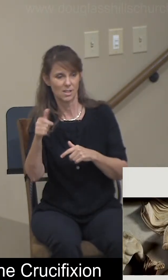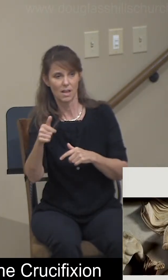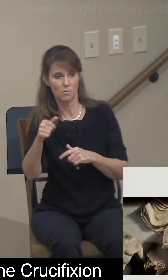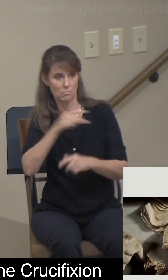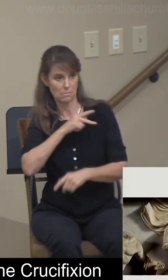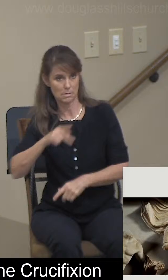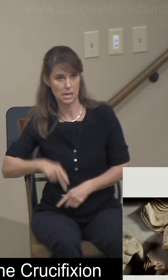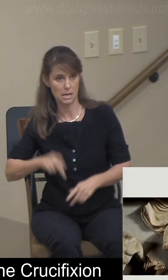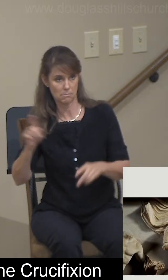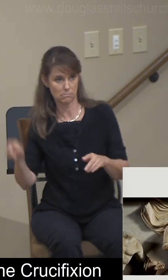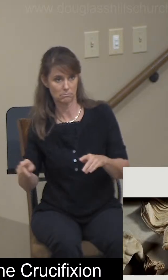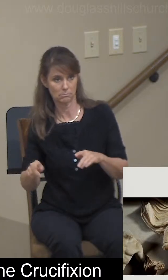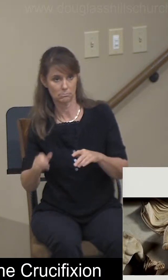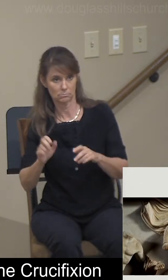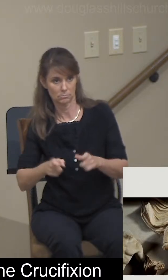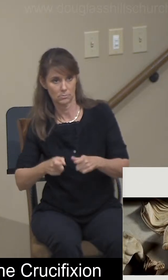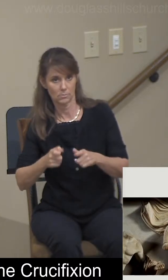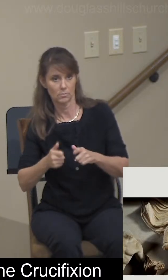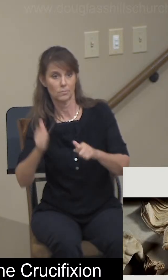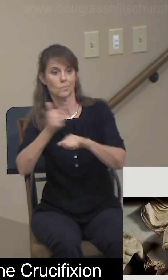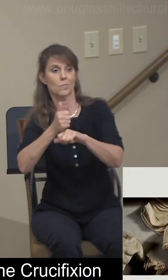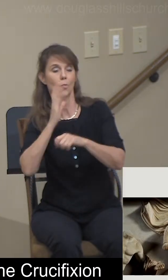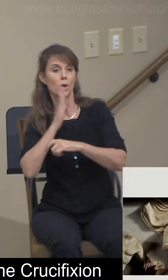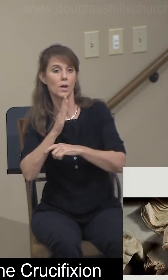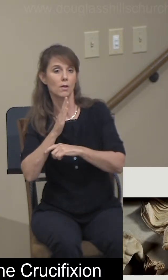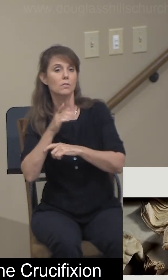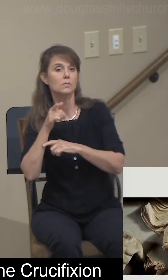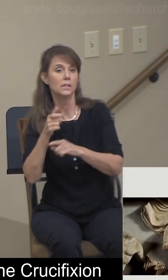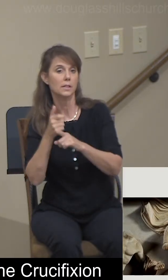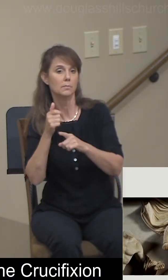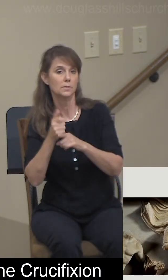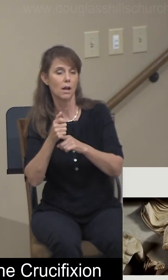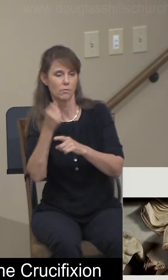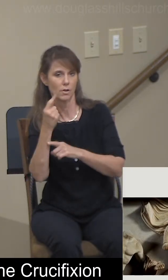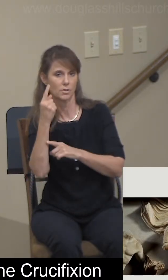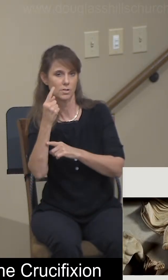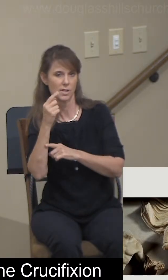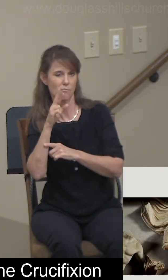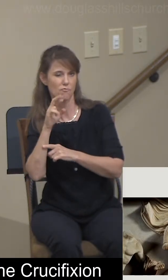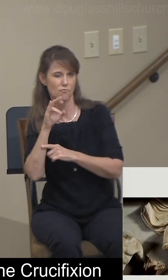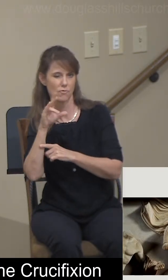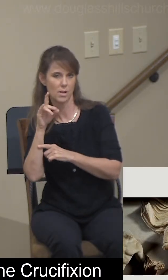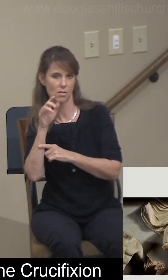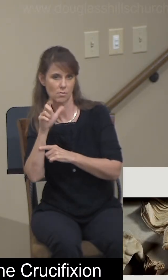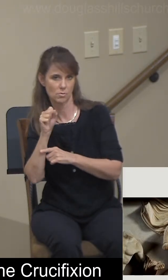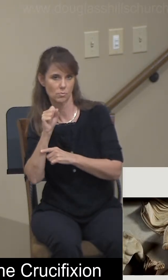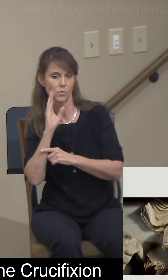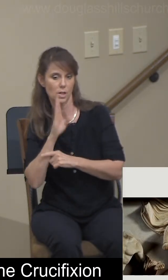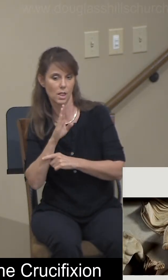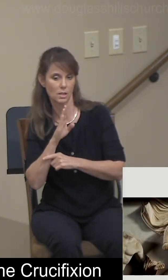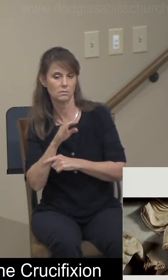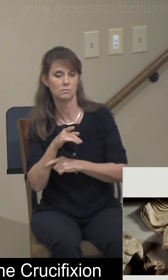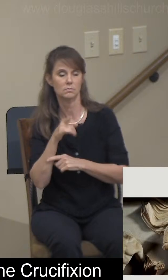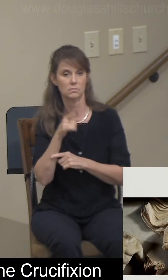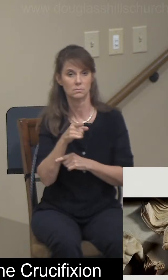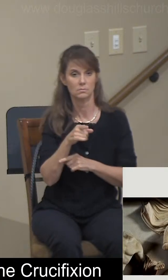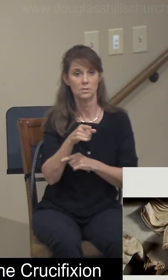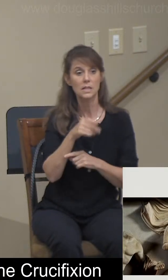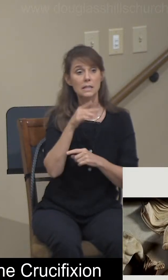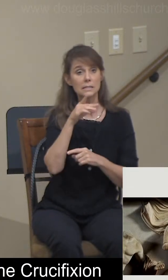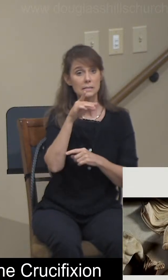arise. We know, of course, that Daniel chapter 8 is talking about the man that's on the screen there, Alexander the